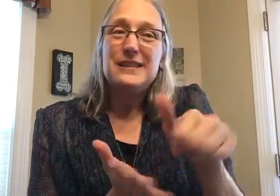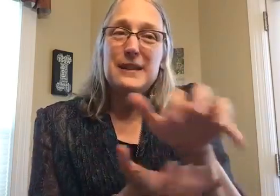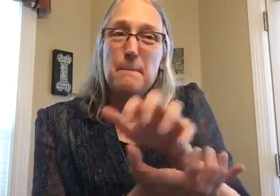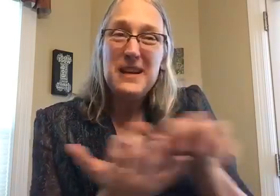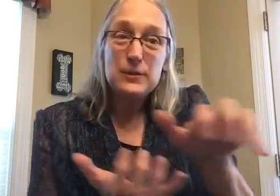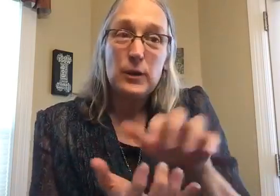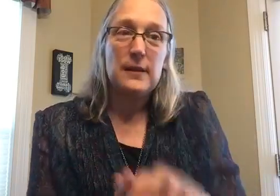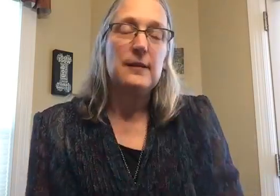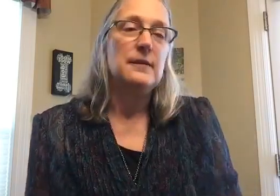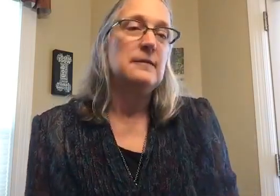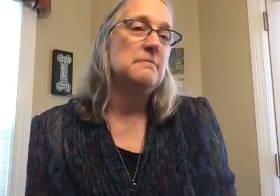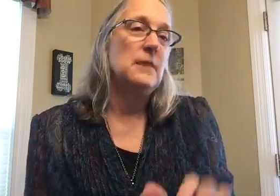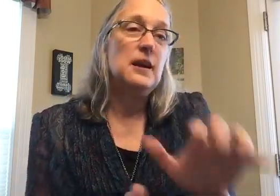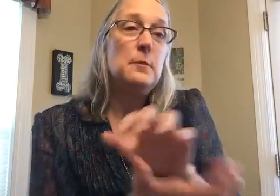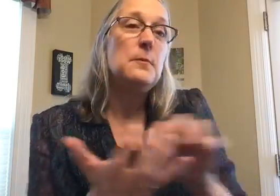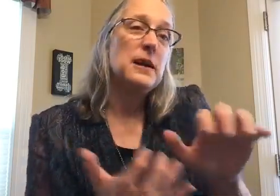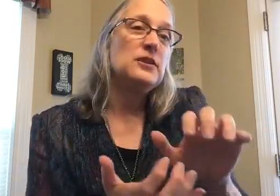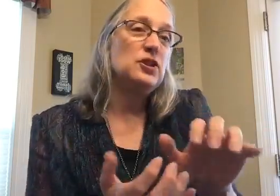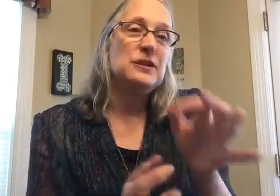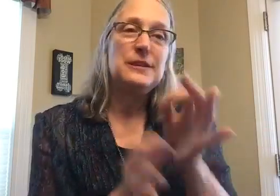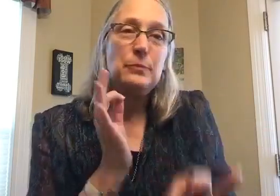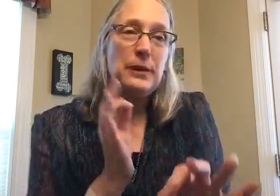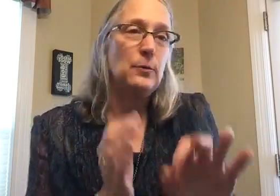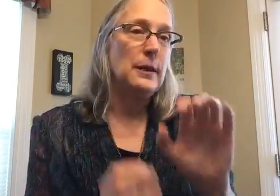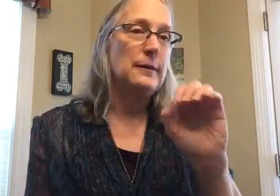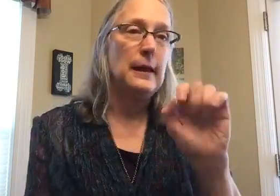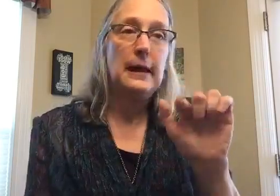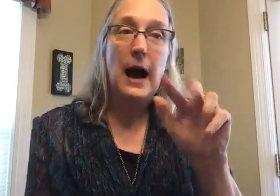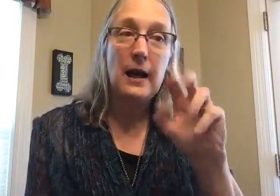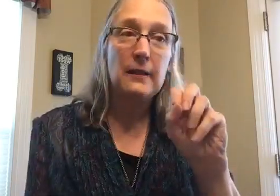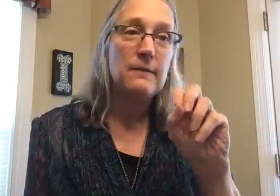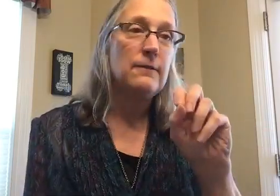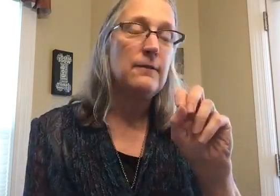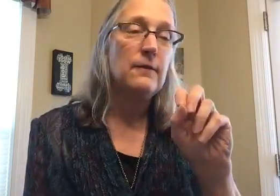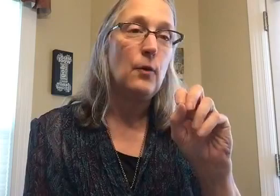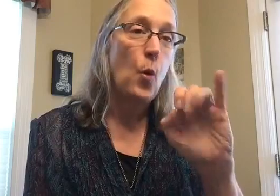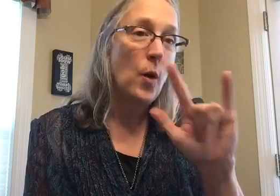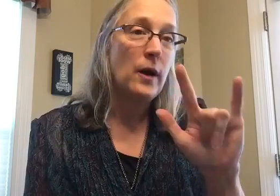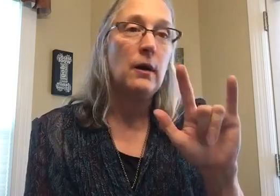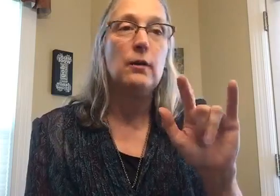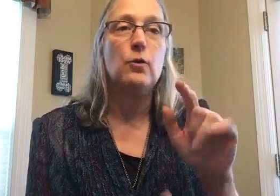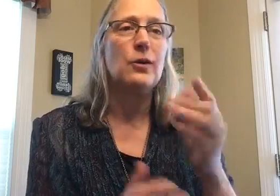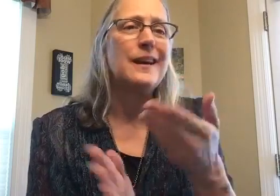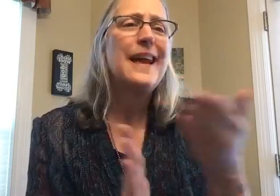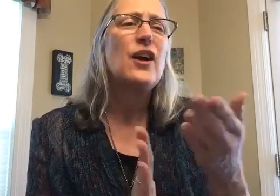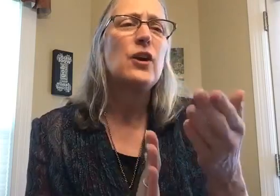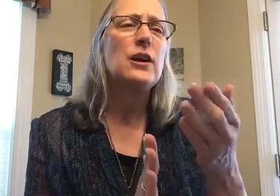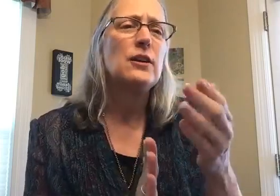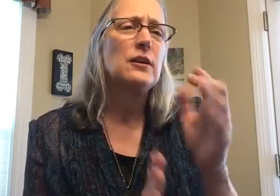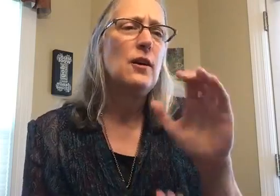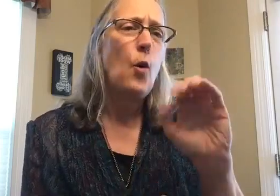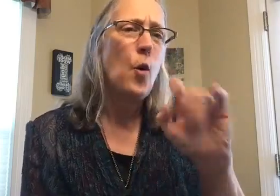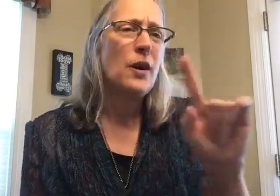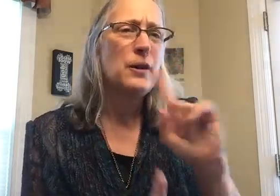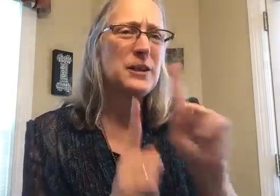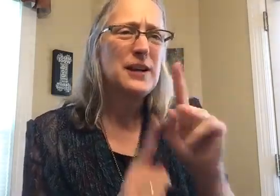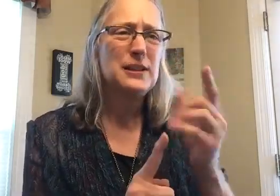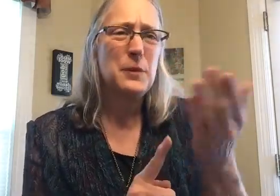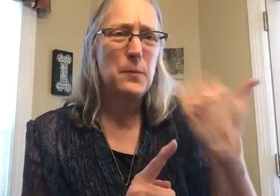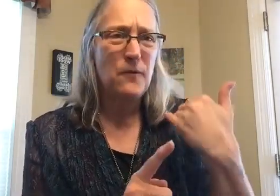it mixed with? It could be mixed just simply with like olive oil or a carrier oil that we talked about